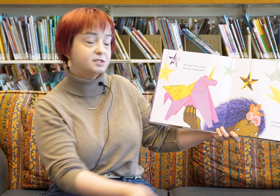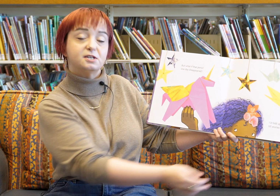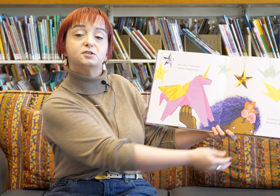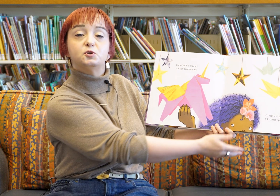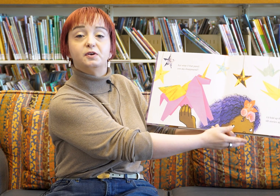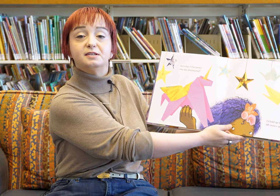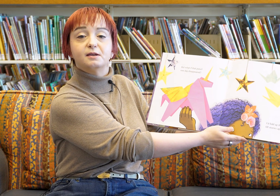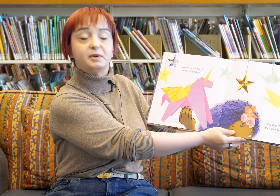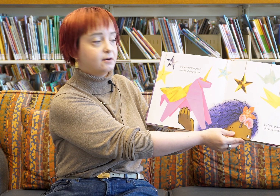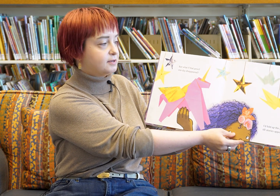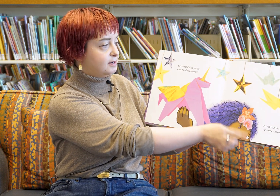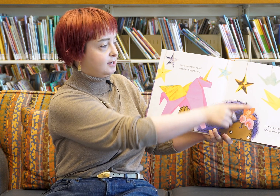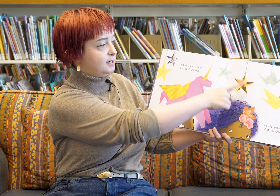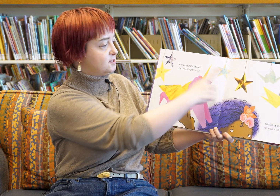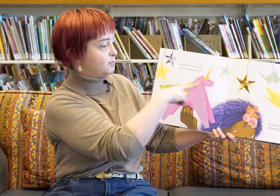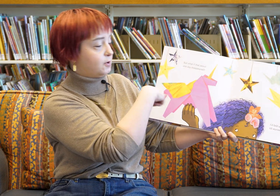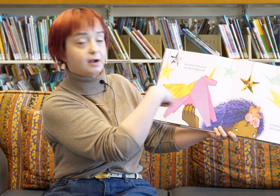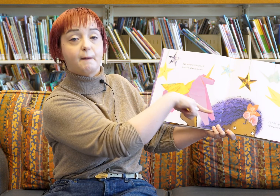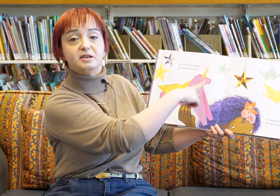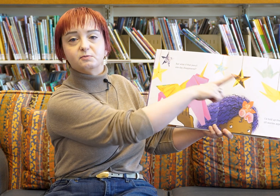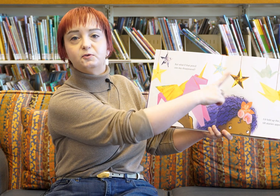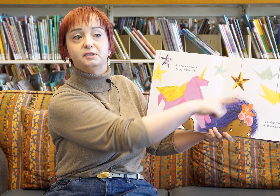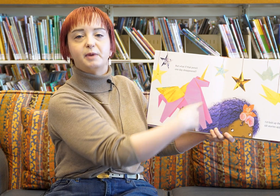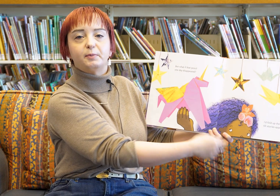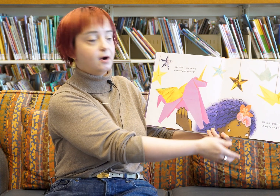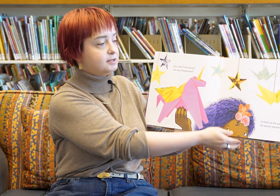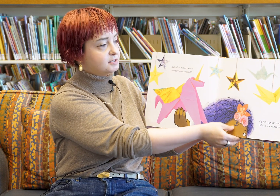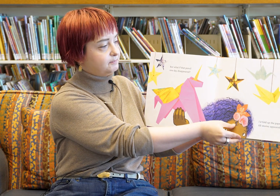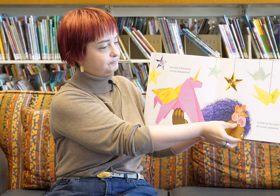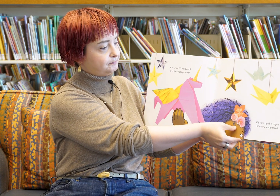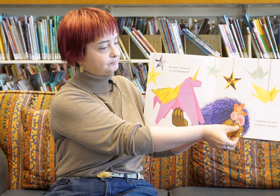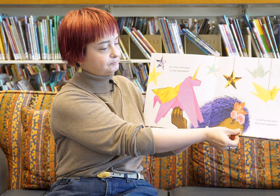till stories appeared. Here's some origami, some folded paper art.